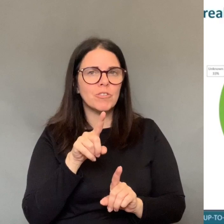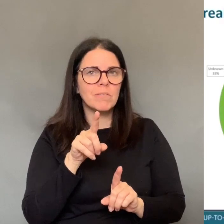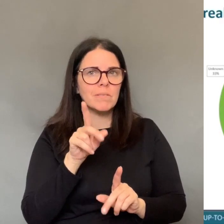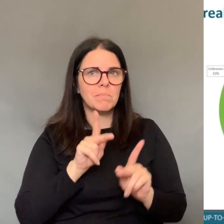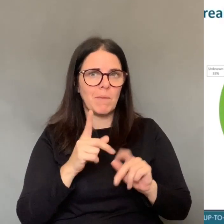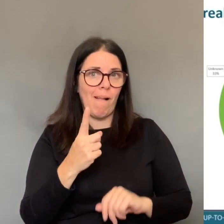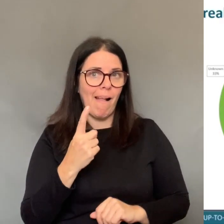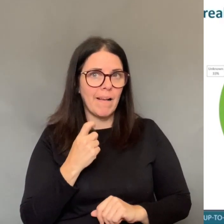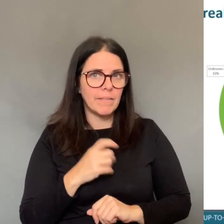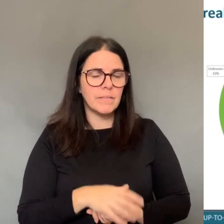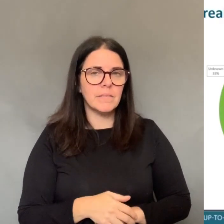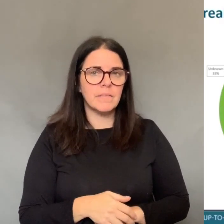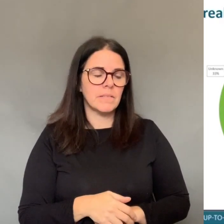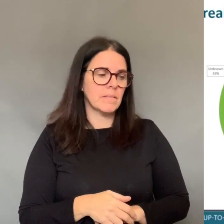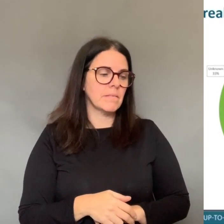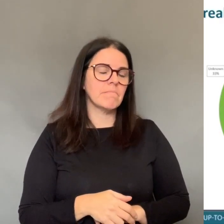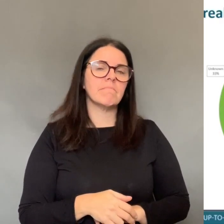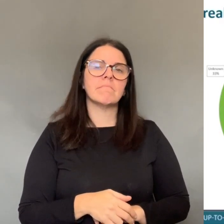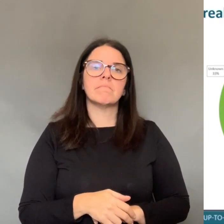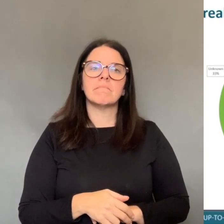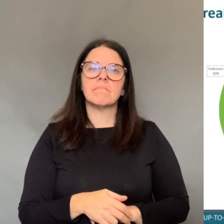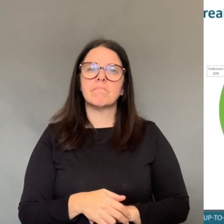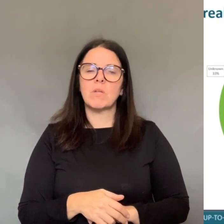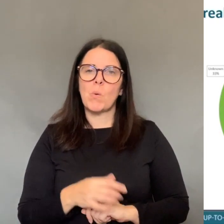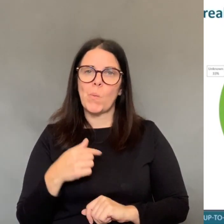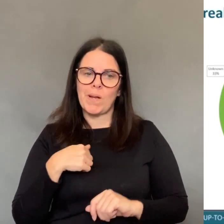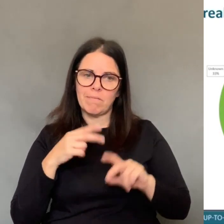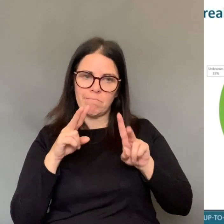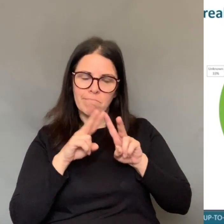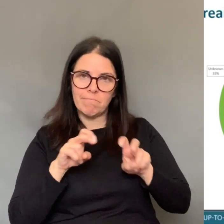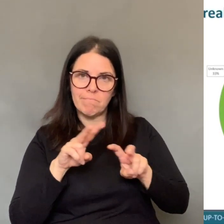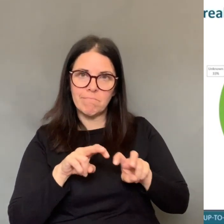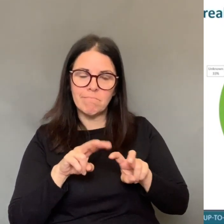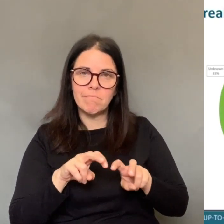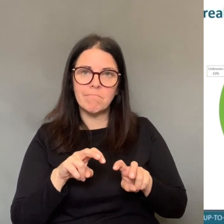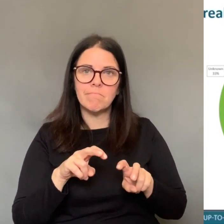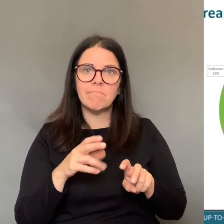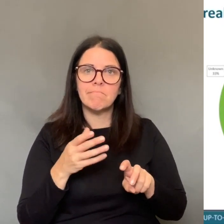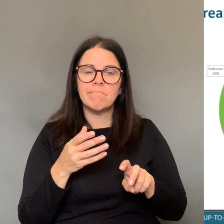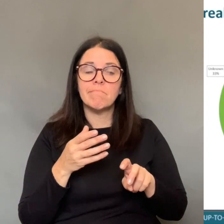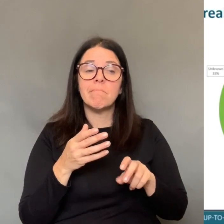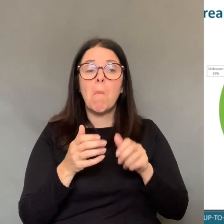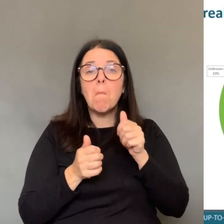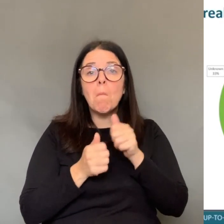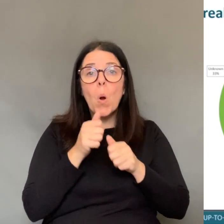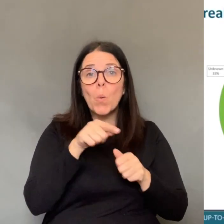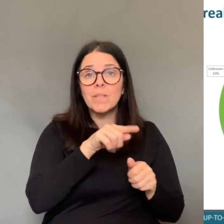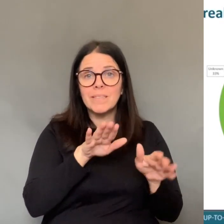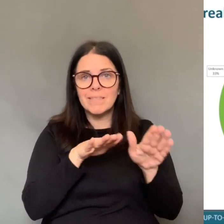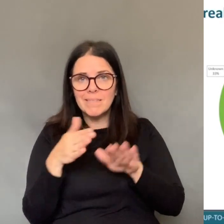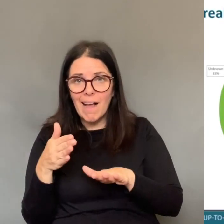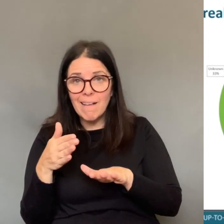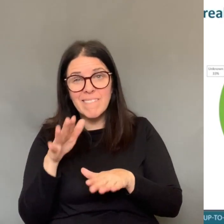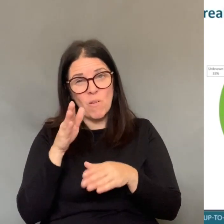at least 1/3 of these cases where we do not have information on them, and we are in the process of collecting information from